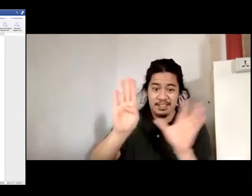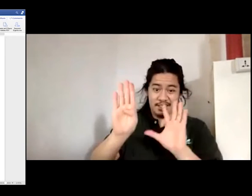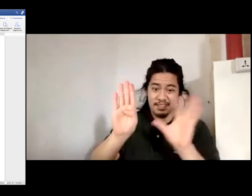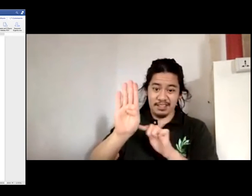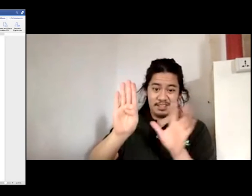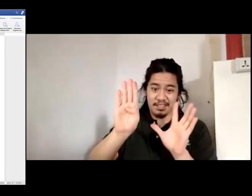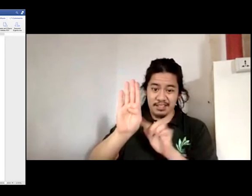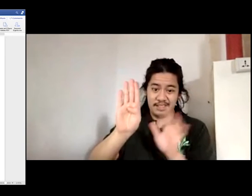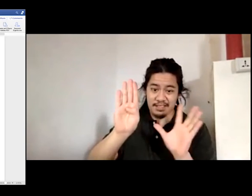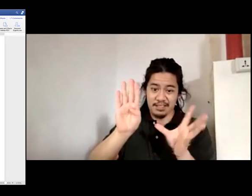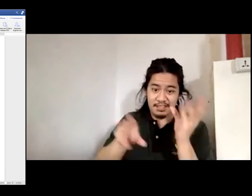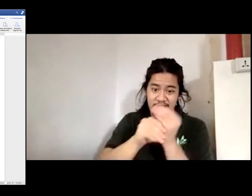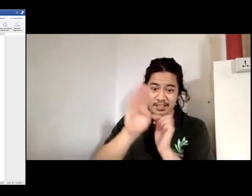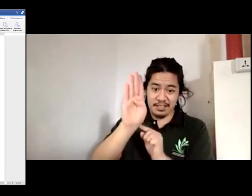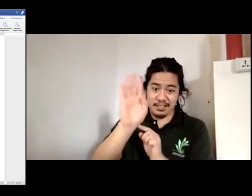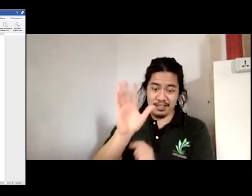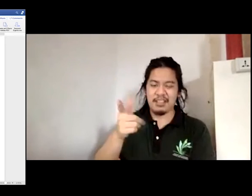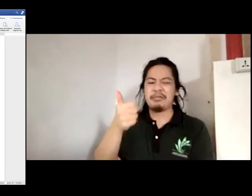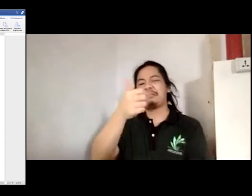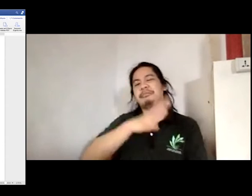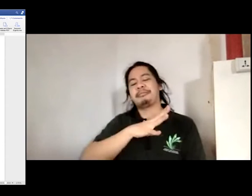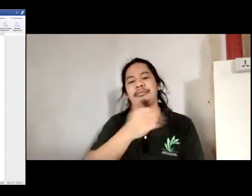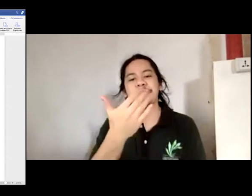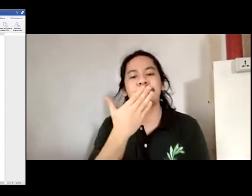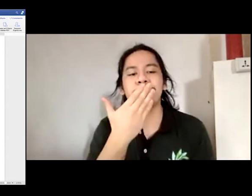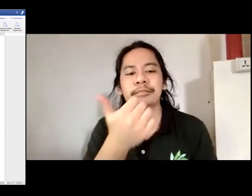Okay, so I guess most people just